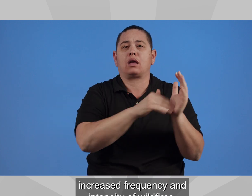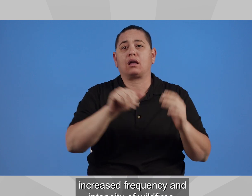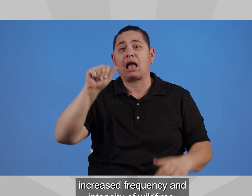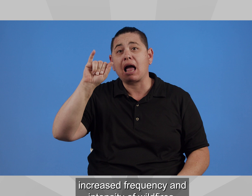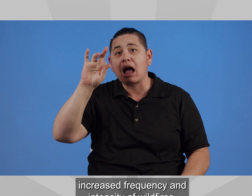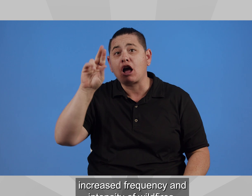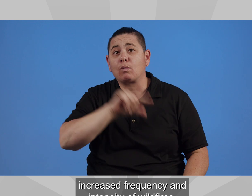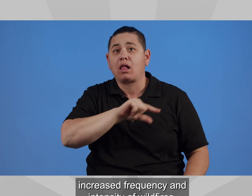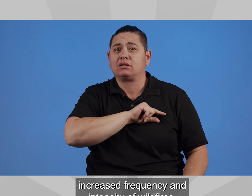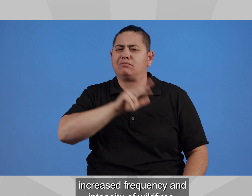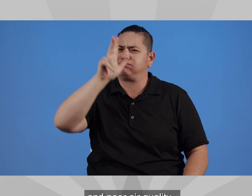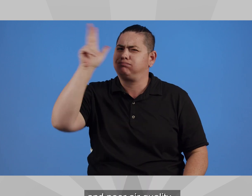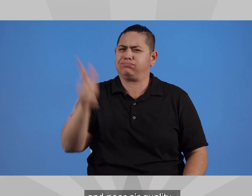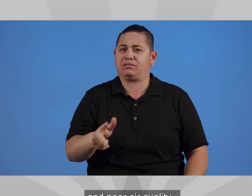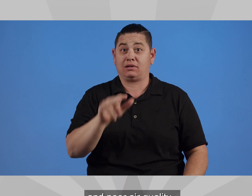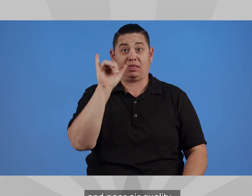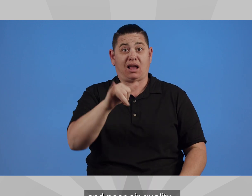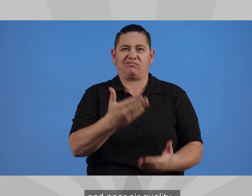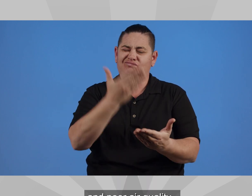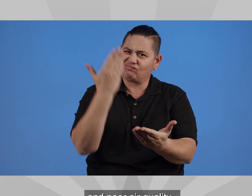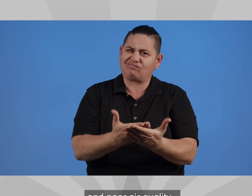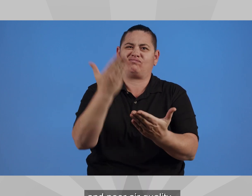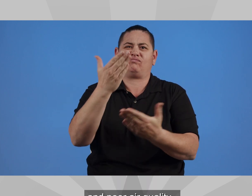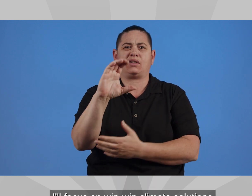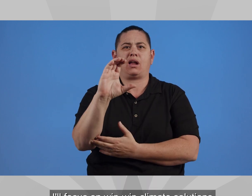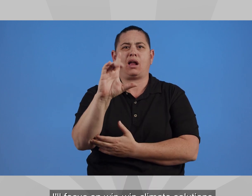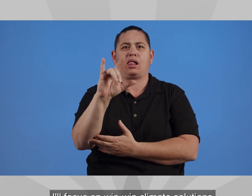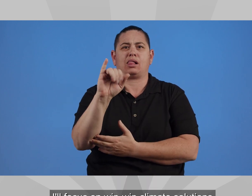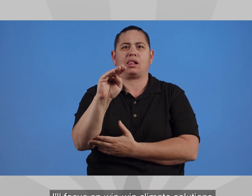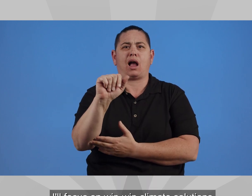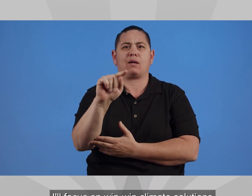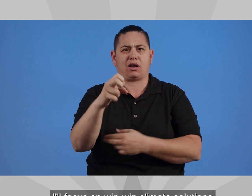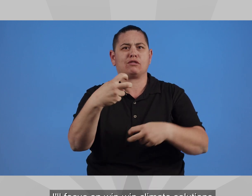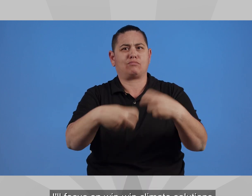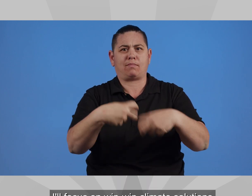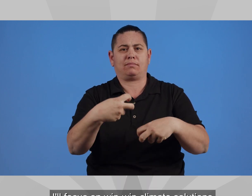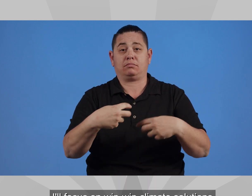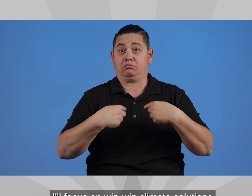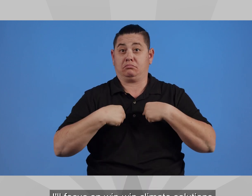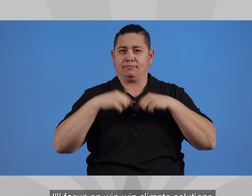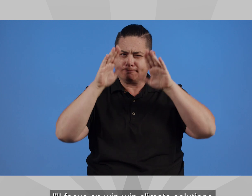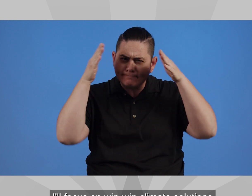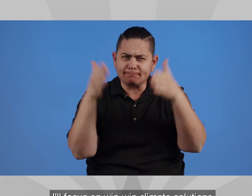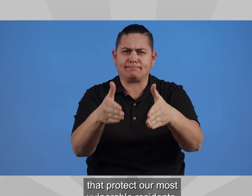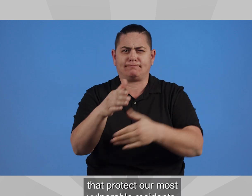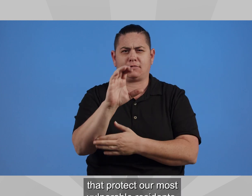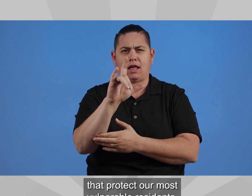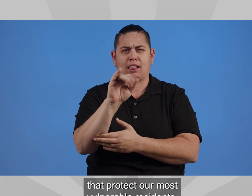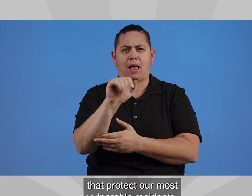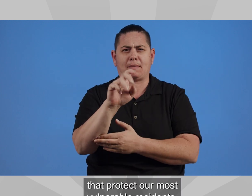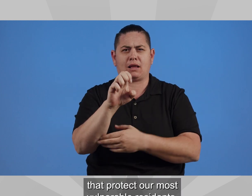intensity of wildfires, and poor air quality, I'll focus on win-win climate solutions